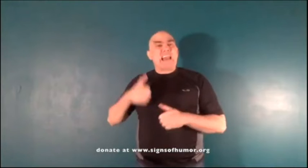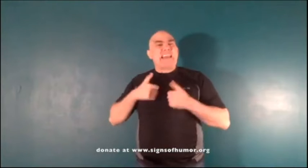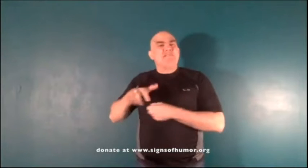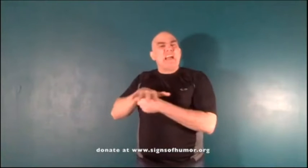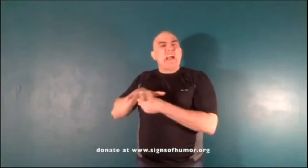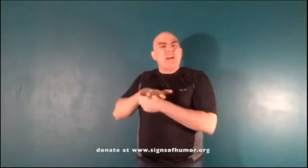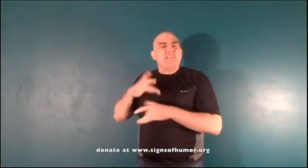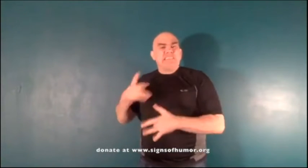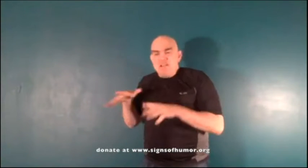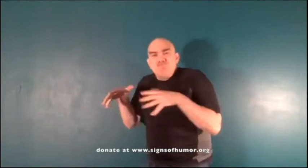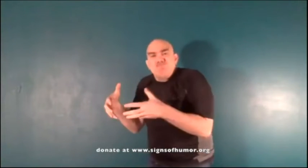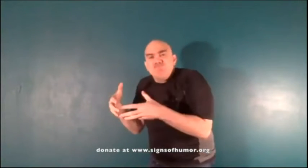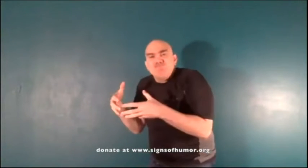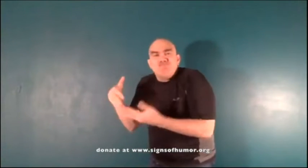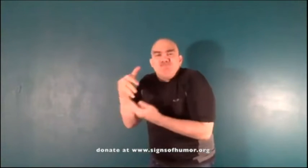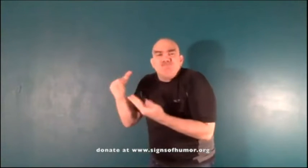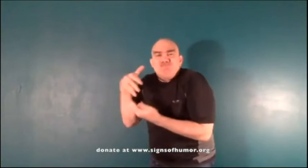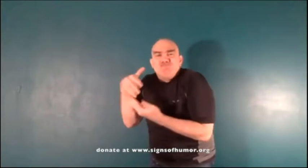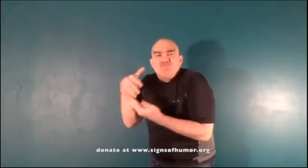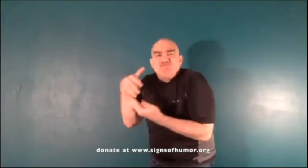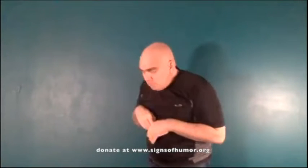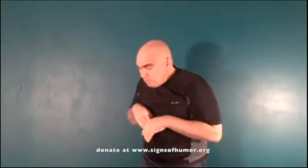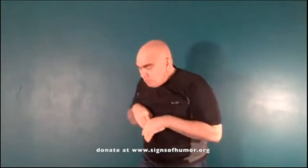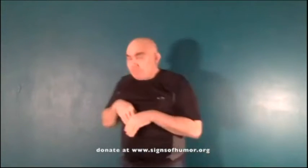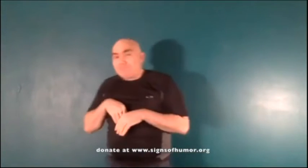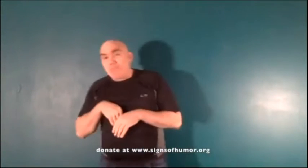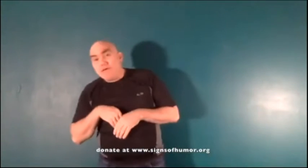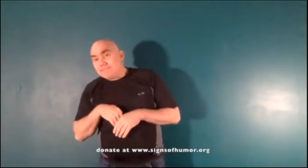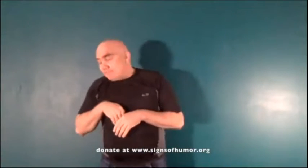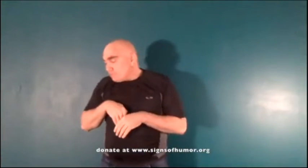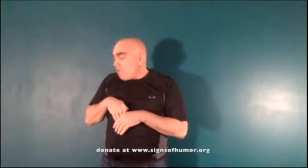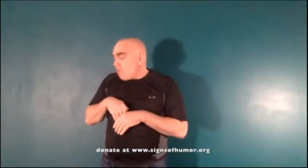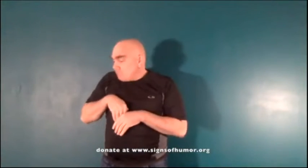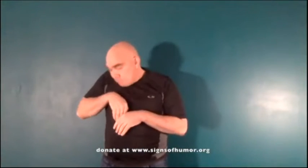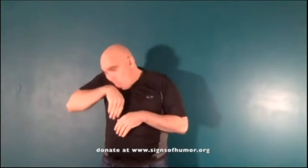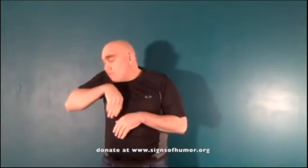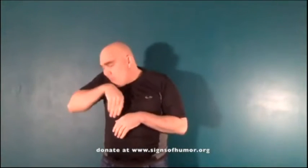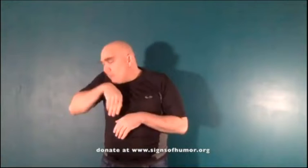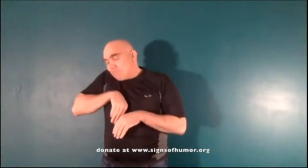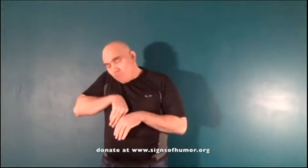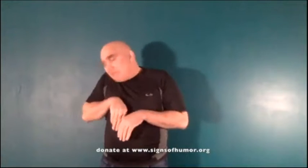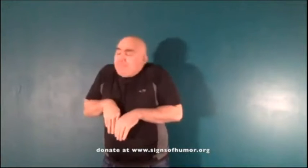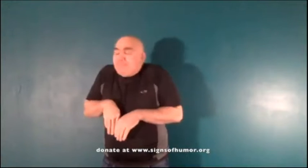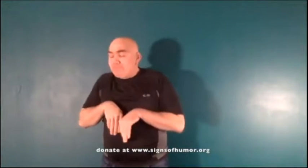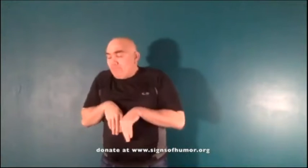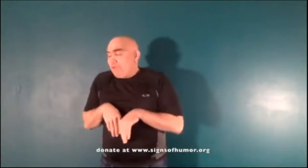day, a new cat would come to the area. Now, the cats who have lived here for a while are hanging